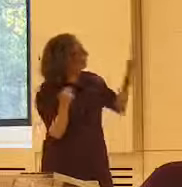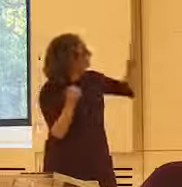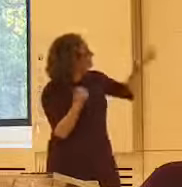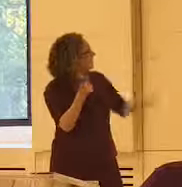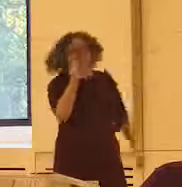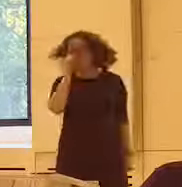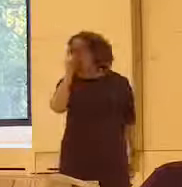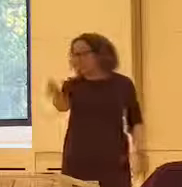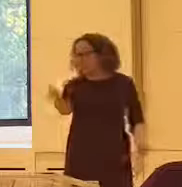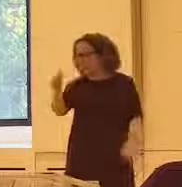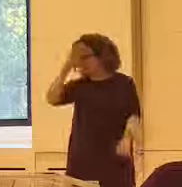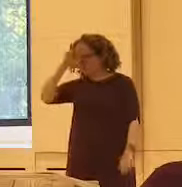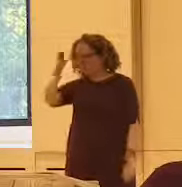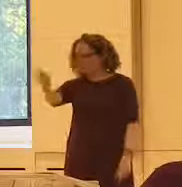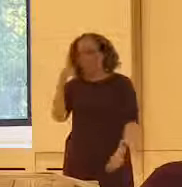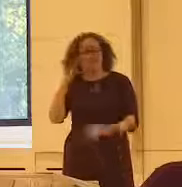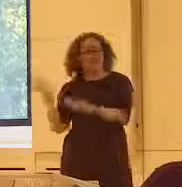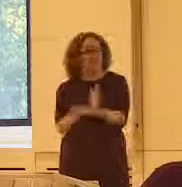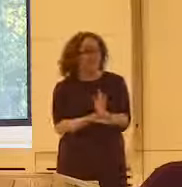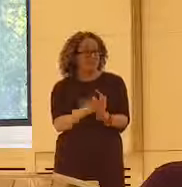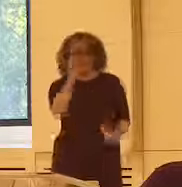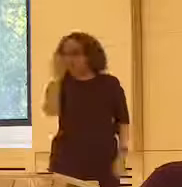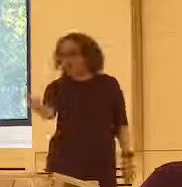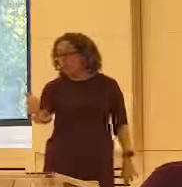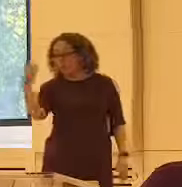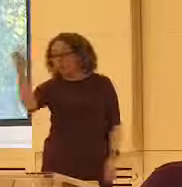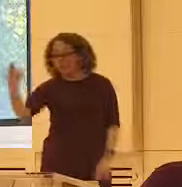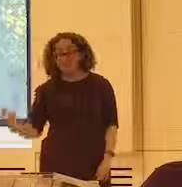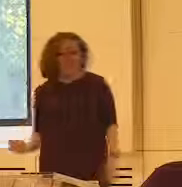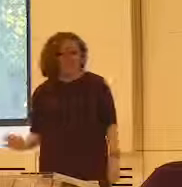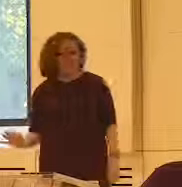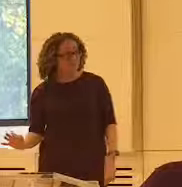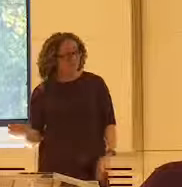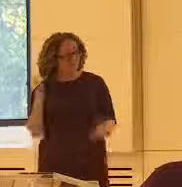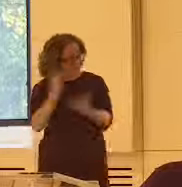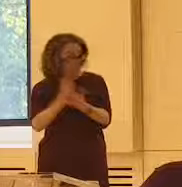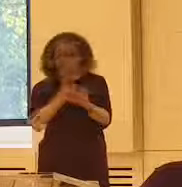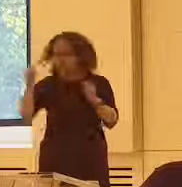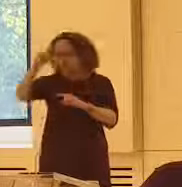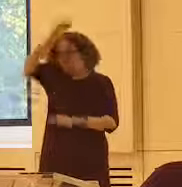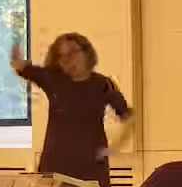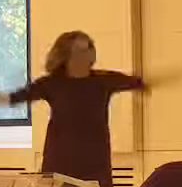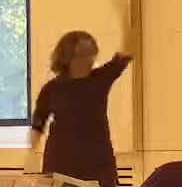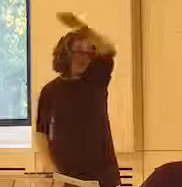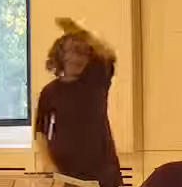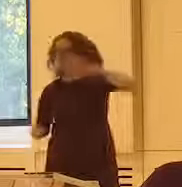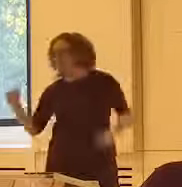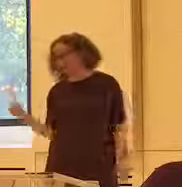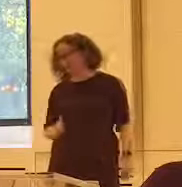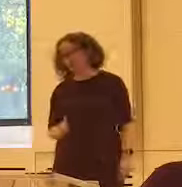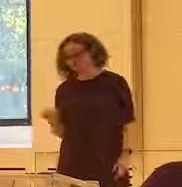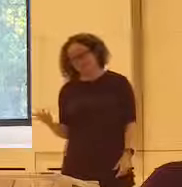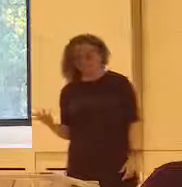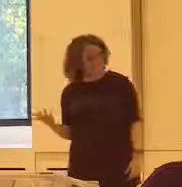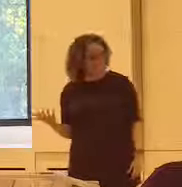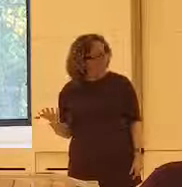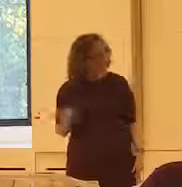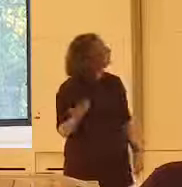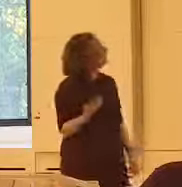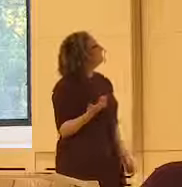fine, but to be able to use their sign language. But there are only few. It should be the other way around. It should be lots and